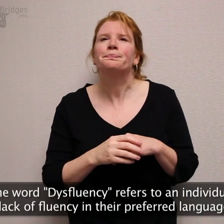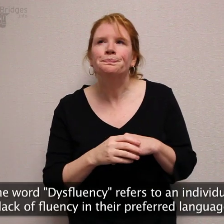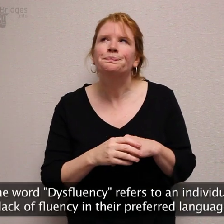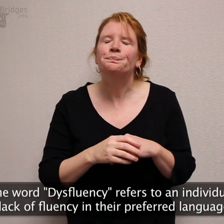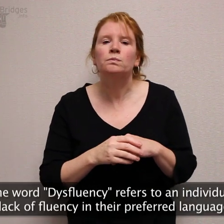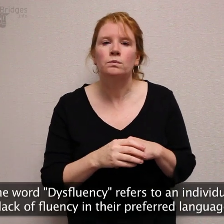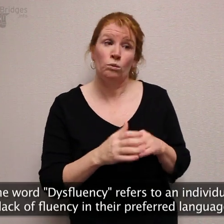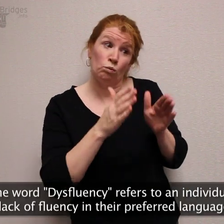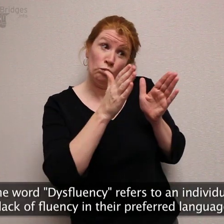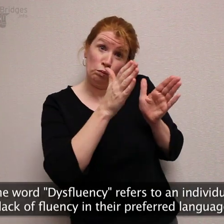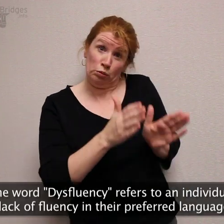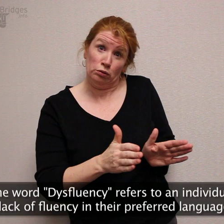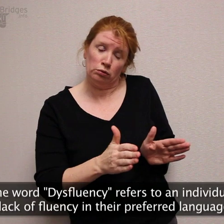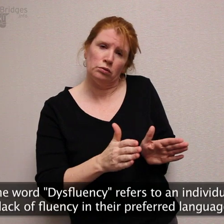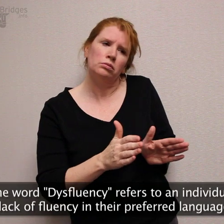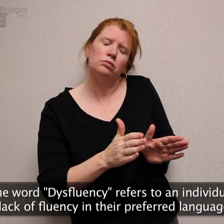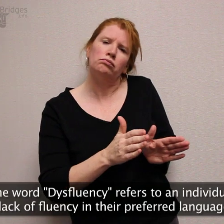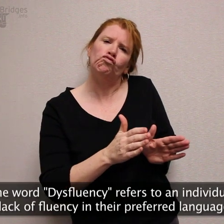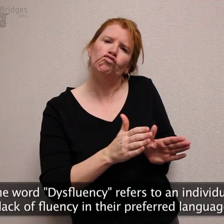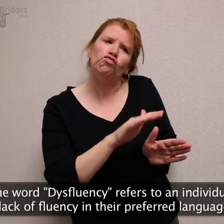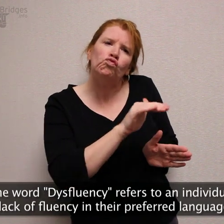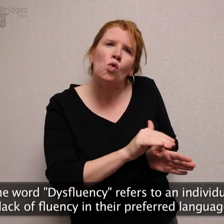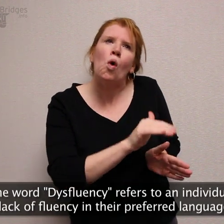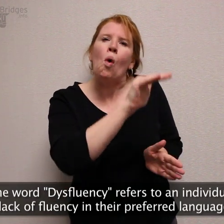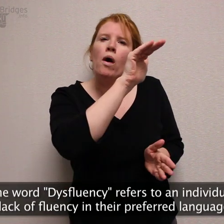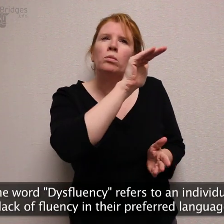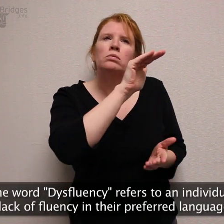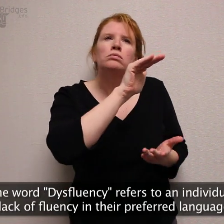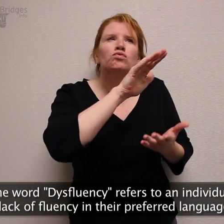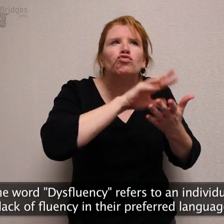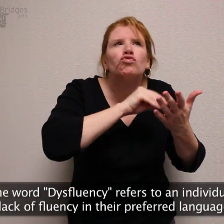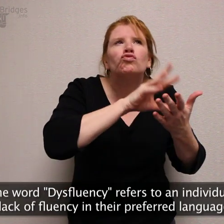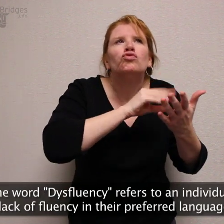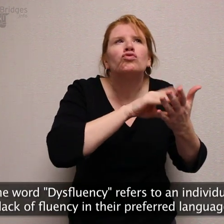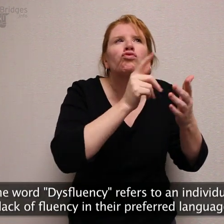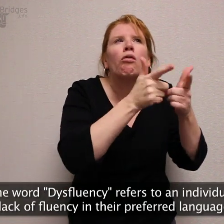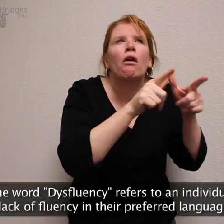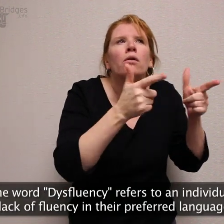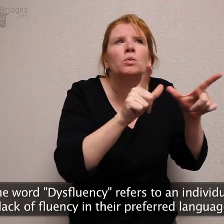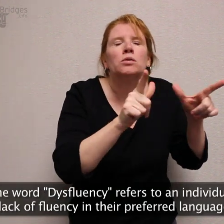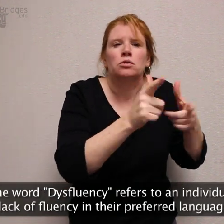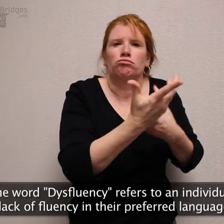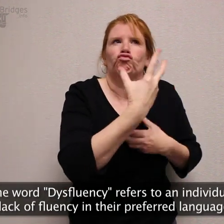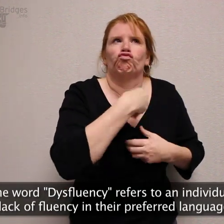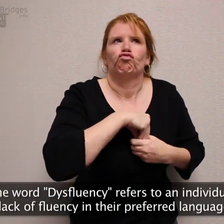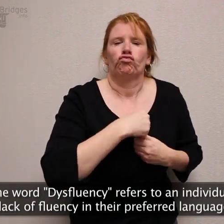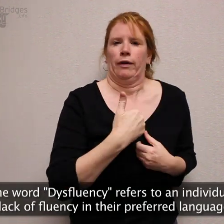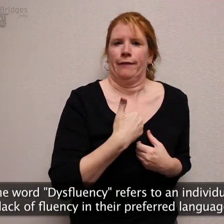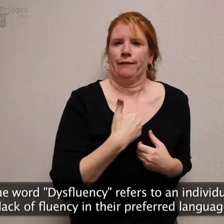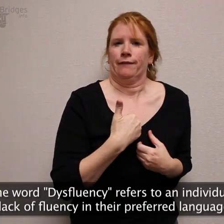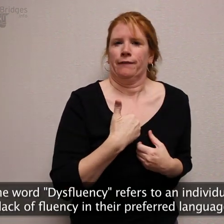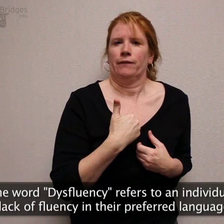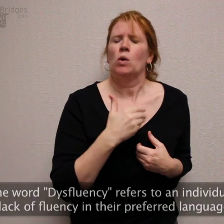The word dysfluency refers to an individual's lack of fluency in their preferred language.